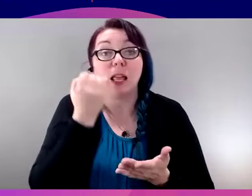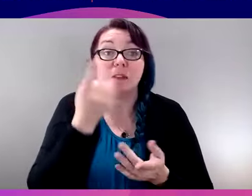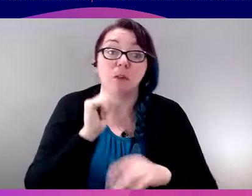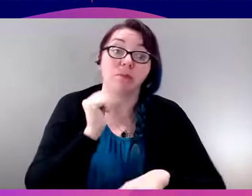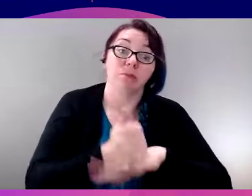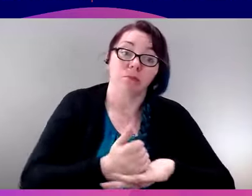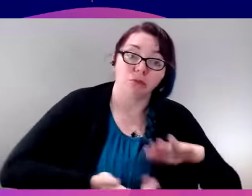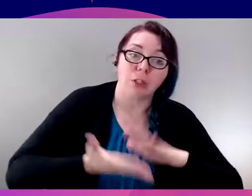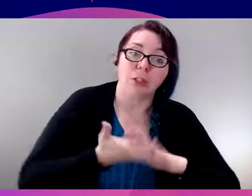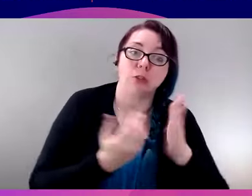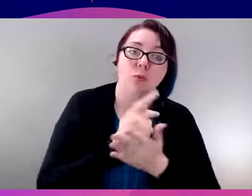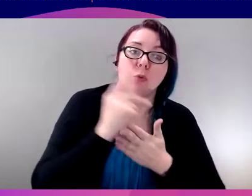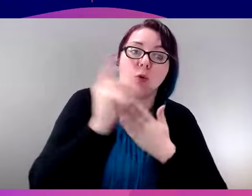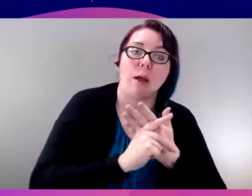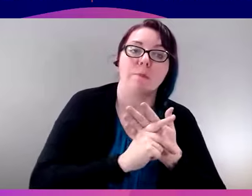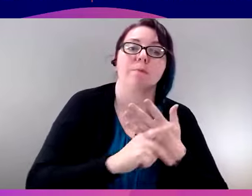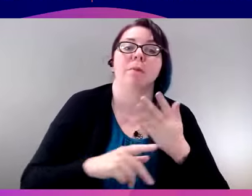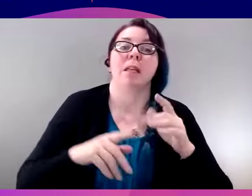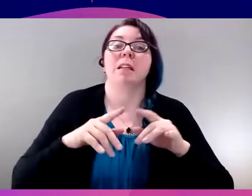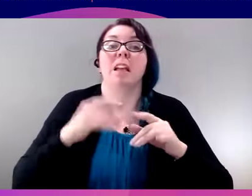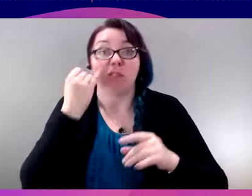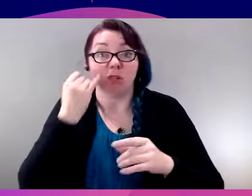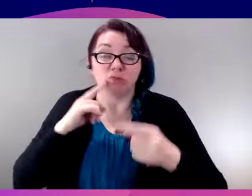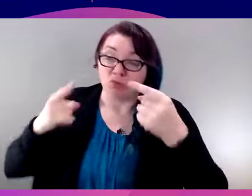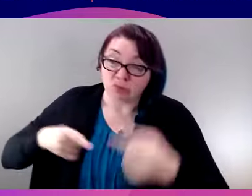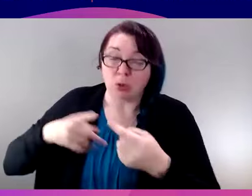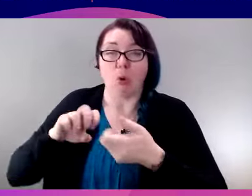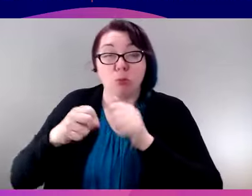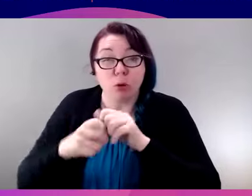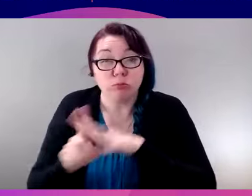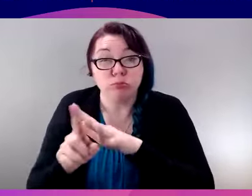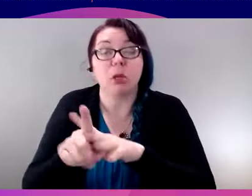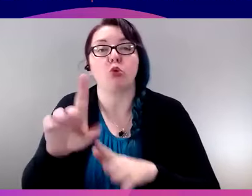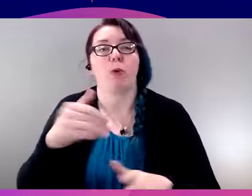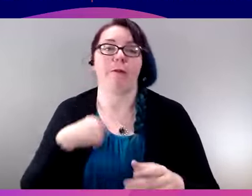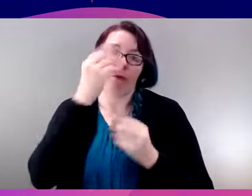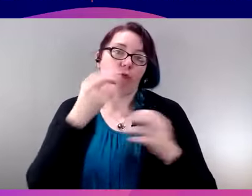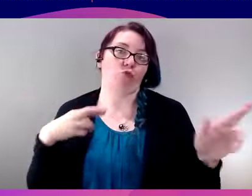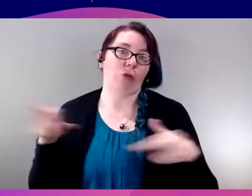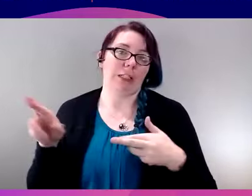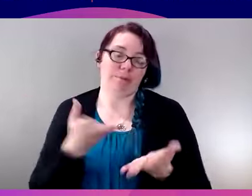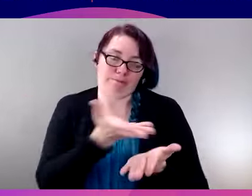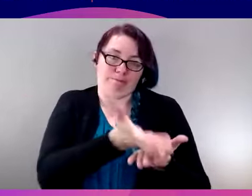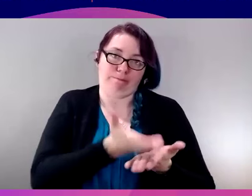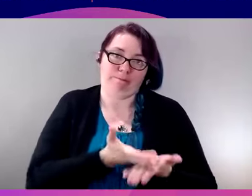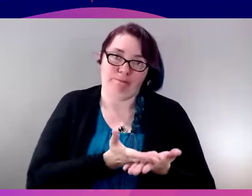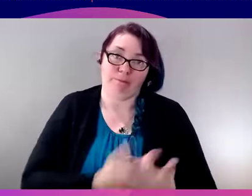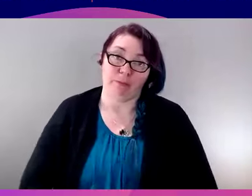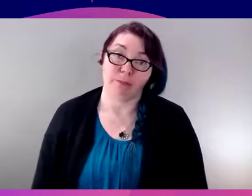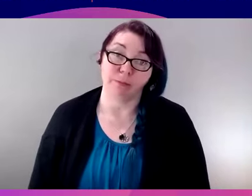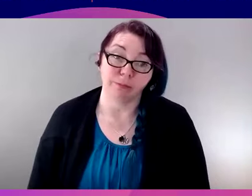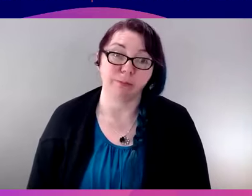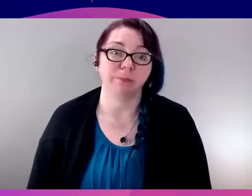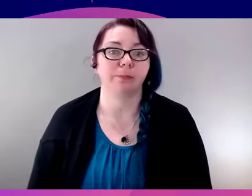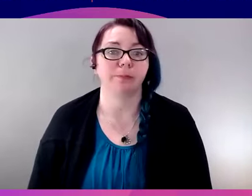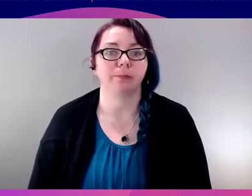program. Another achievable action can include educating individuals within your organization about the barriers and